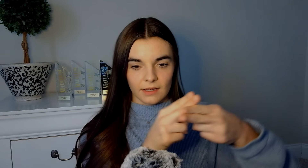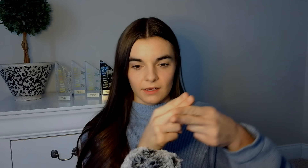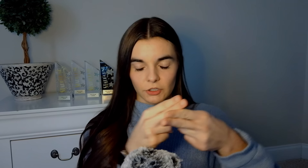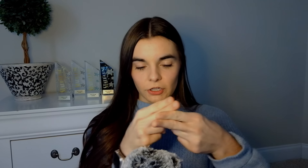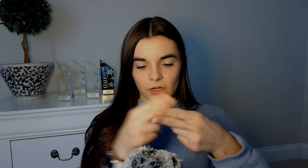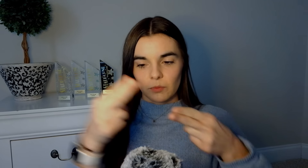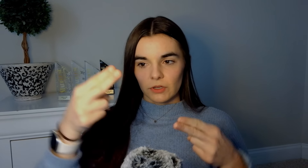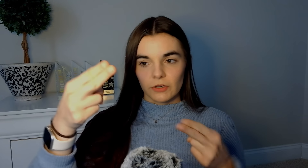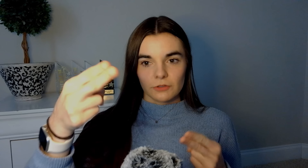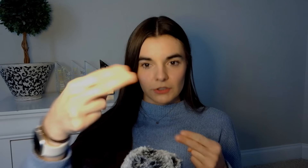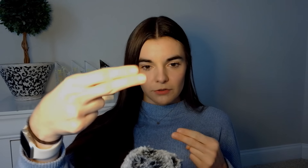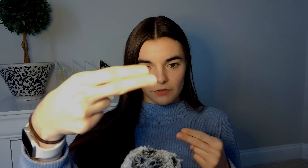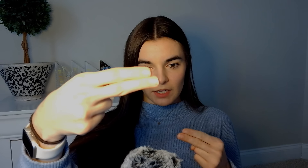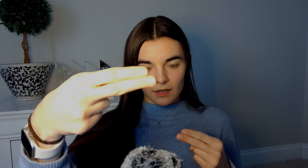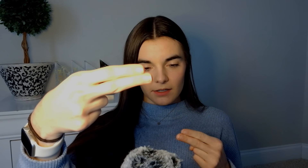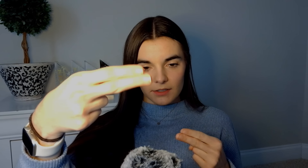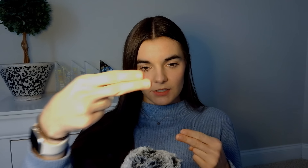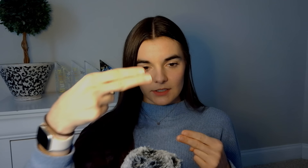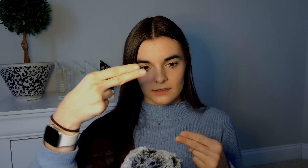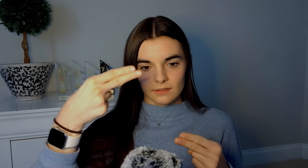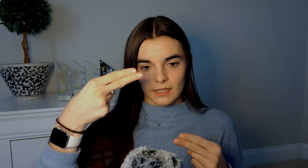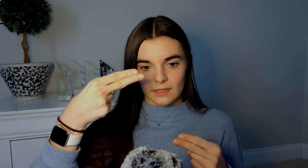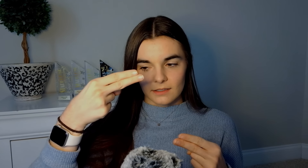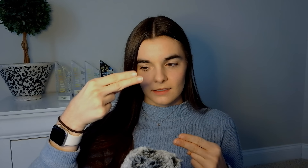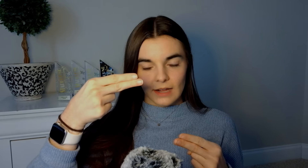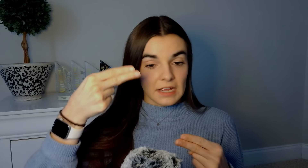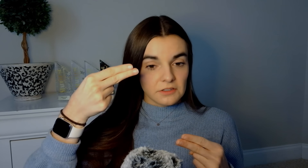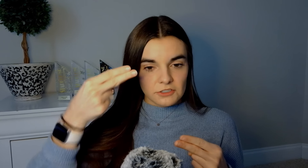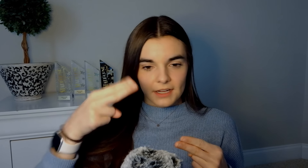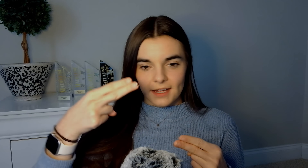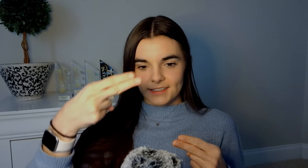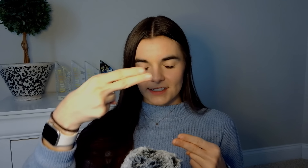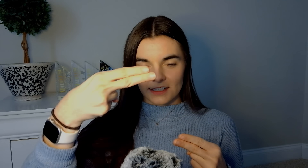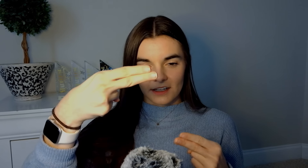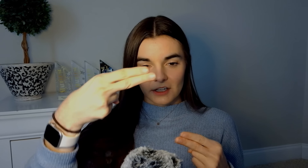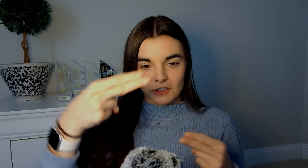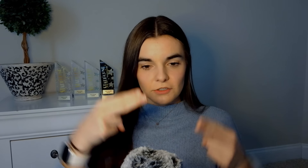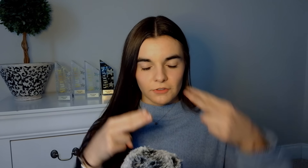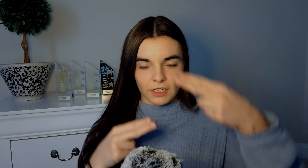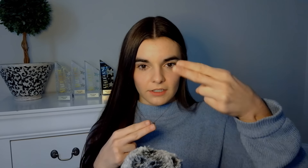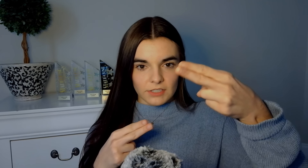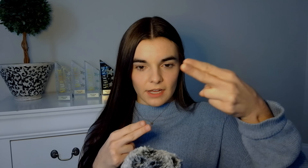you're gonna put your 2 fingers, like an H, I guess, 2 fingers